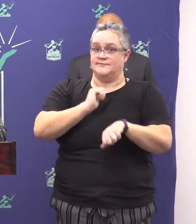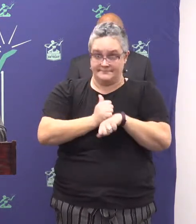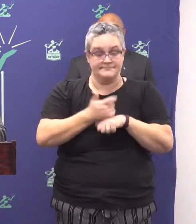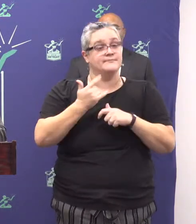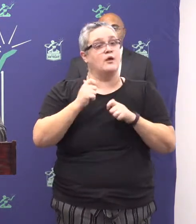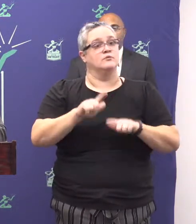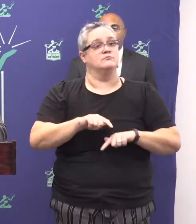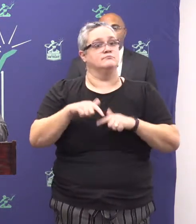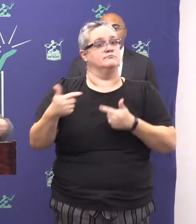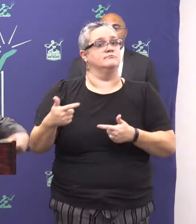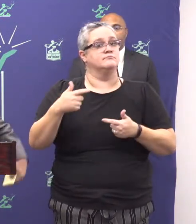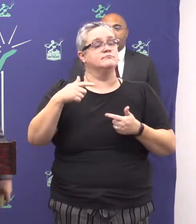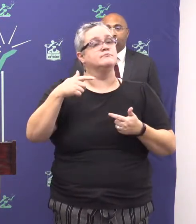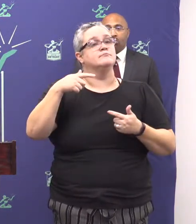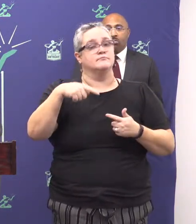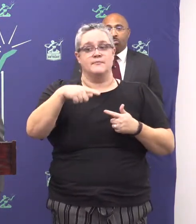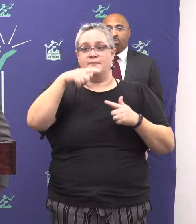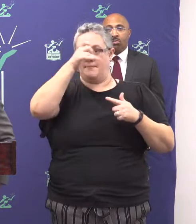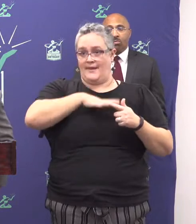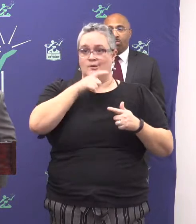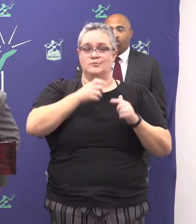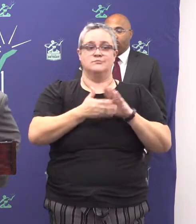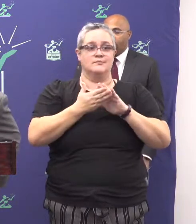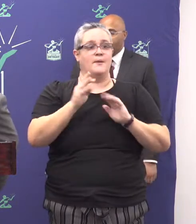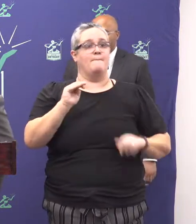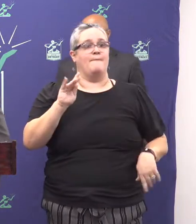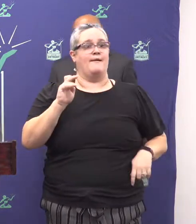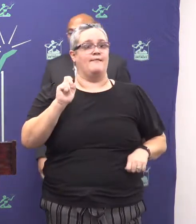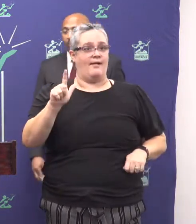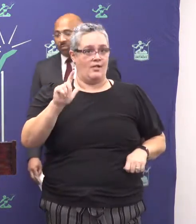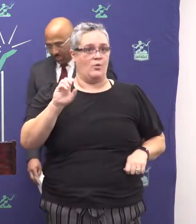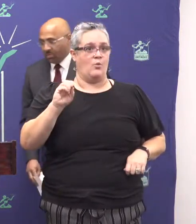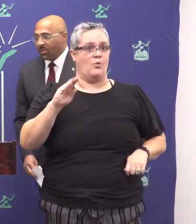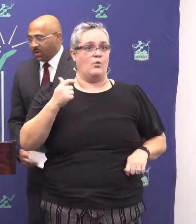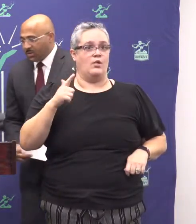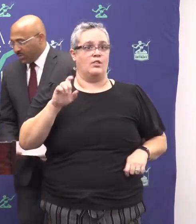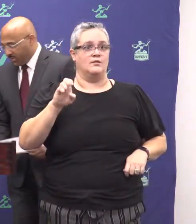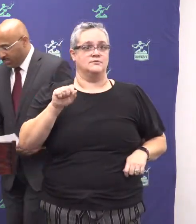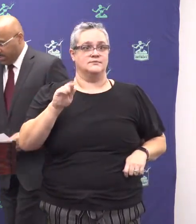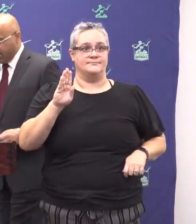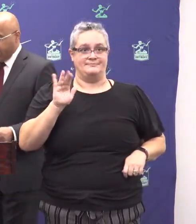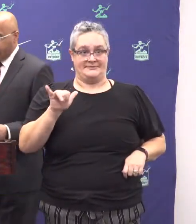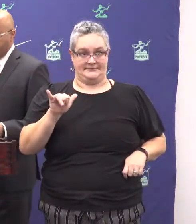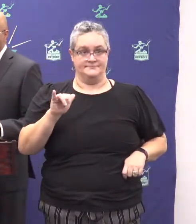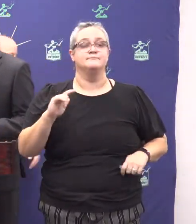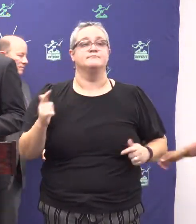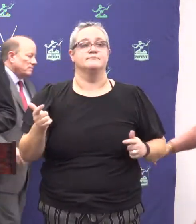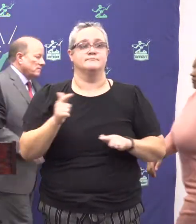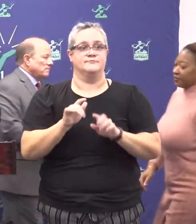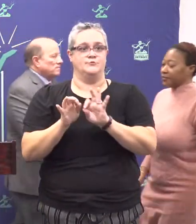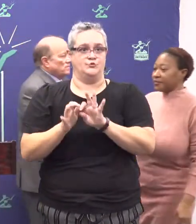I'll turn it over to the man running the system, Michael Oglesby. Thank you, sir.